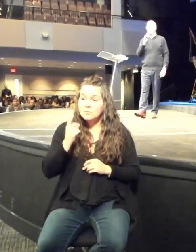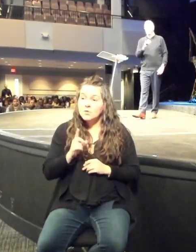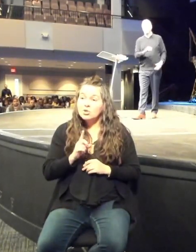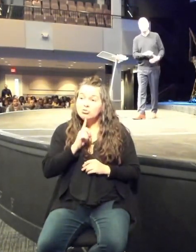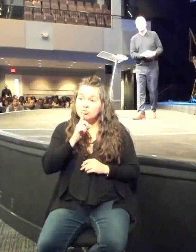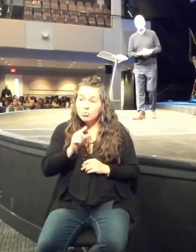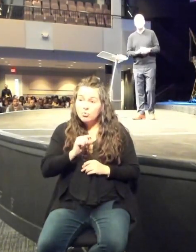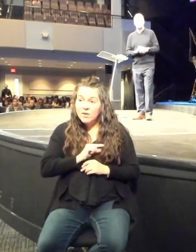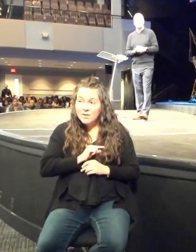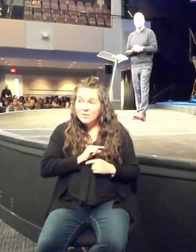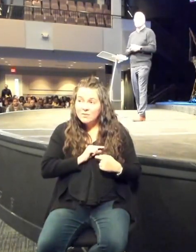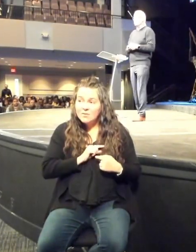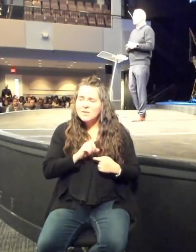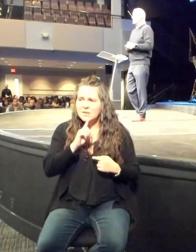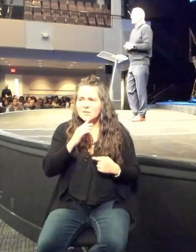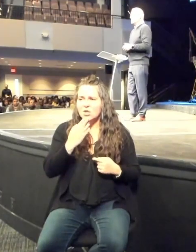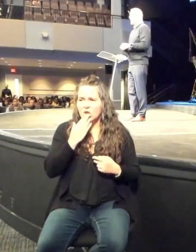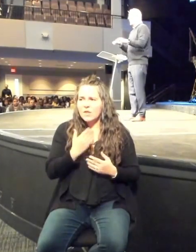good thing.